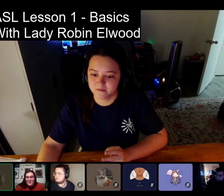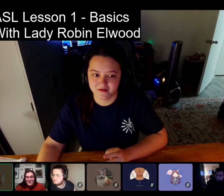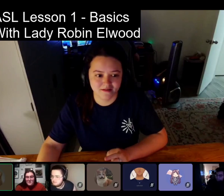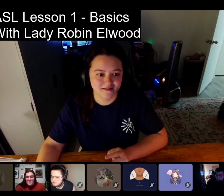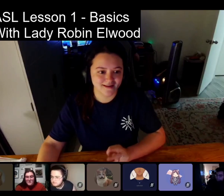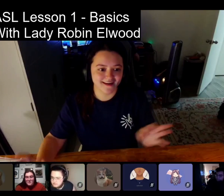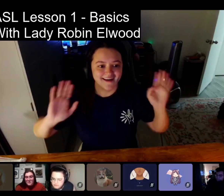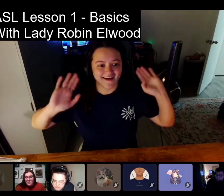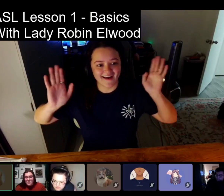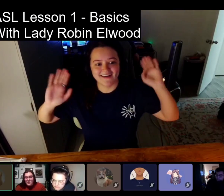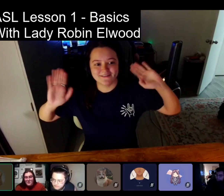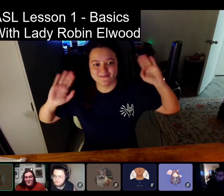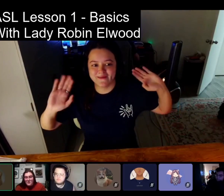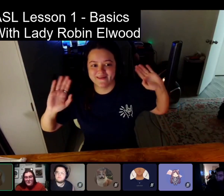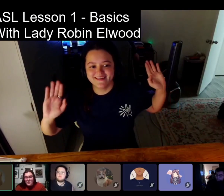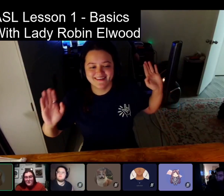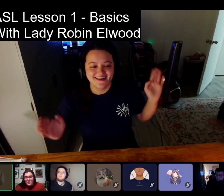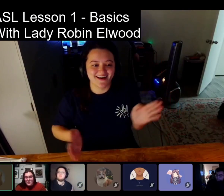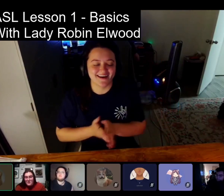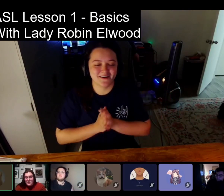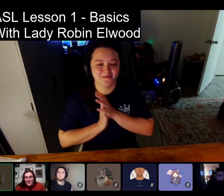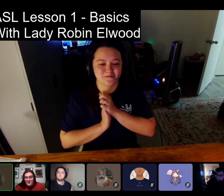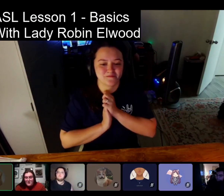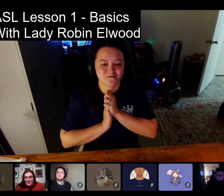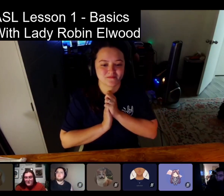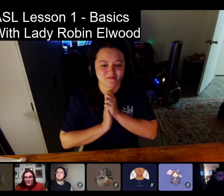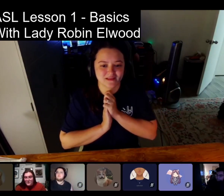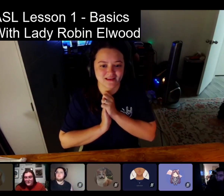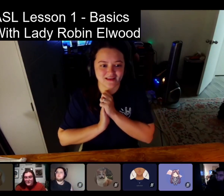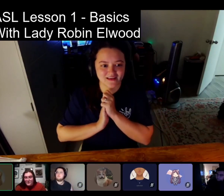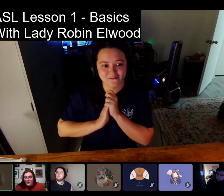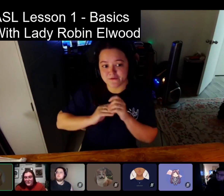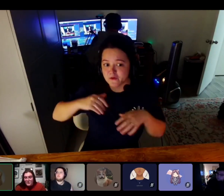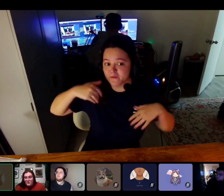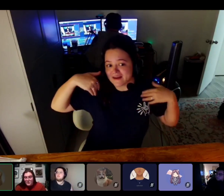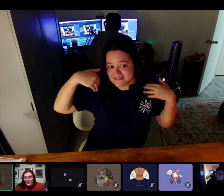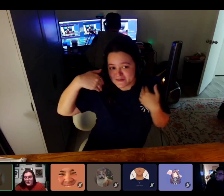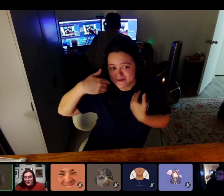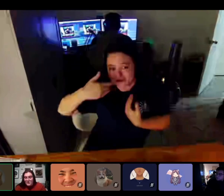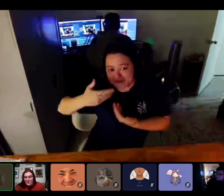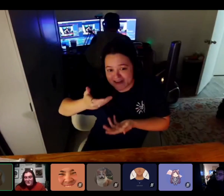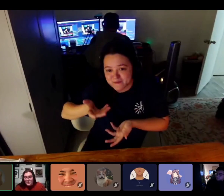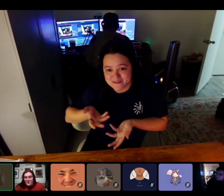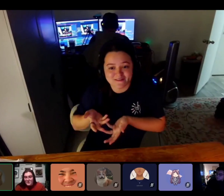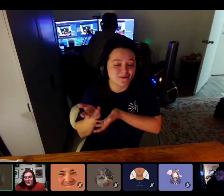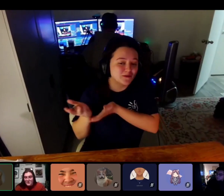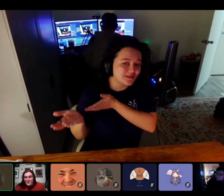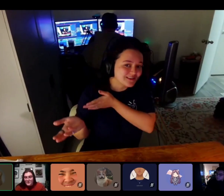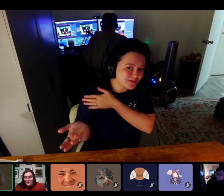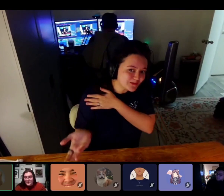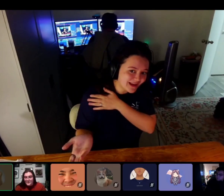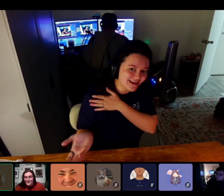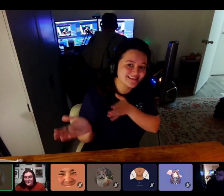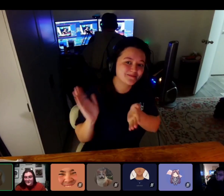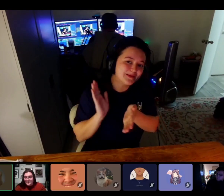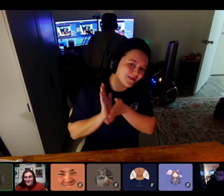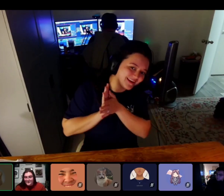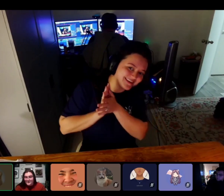Um, Hi everyone. Um, if you don't mind turning on your cameras, if you're in a place where you can, that'd be great